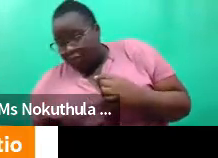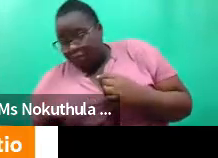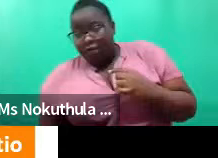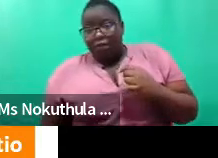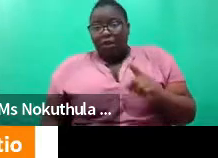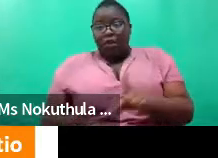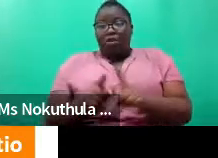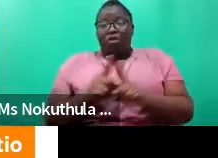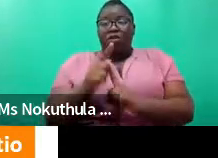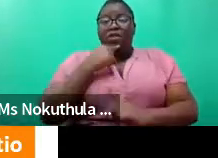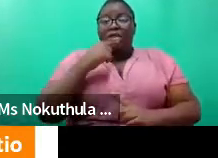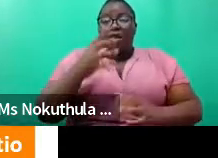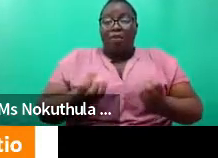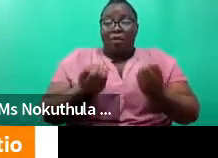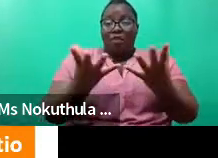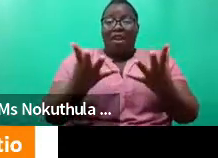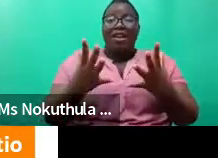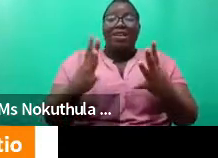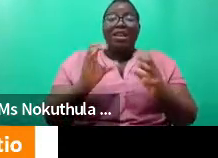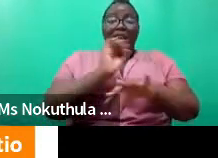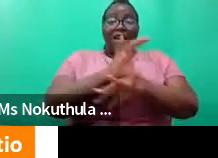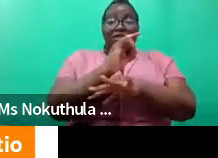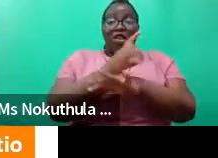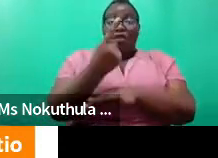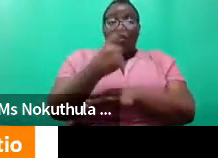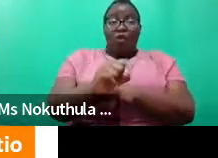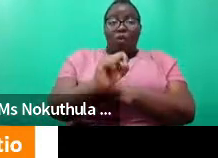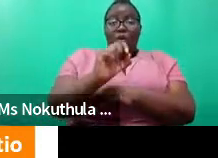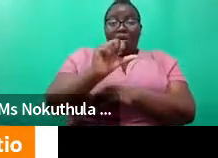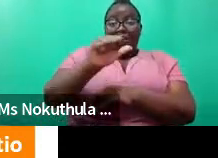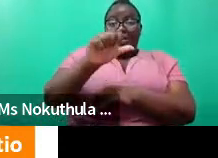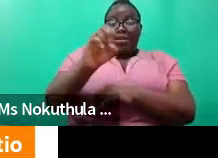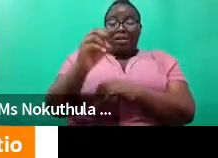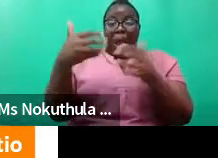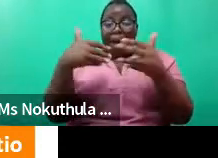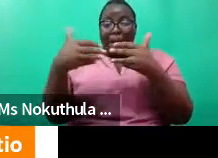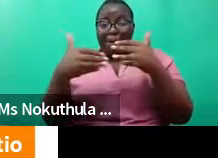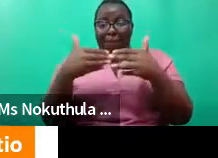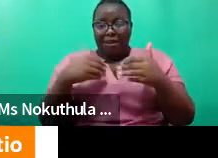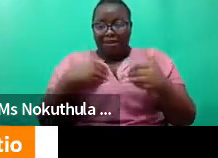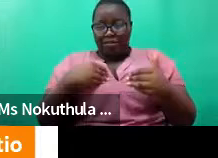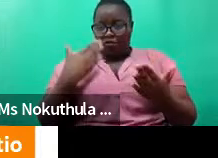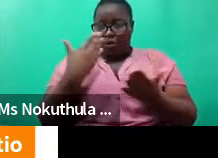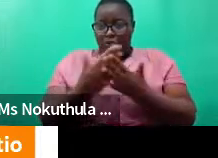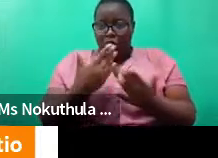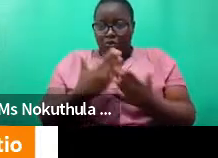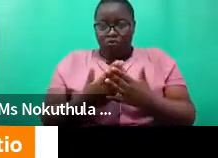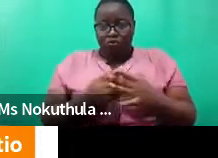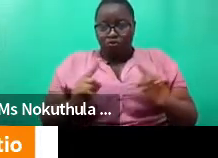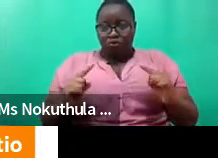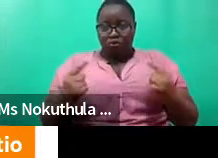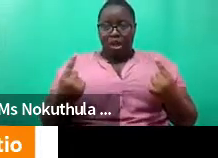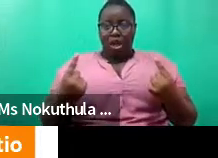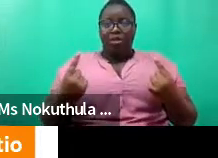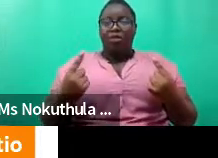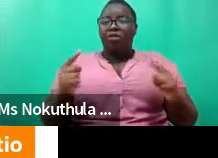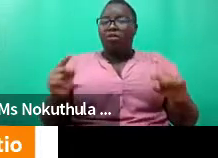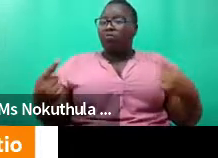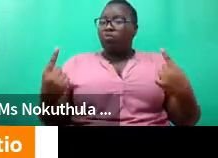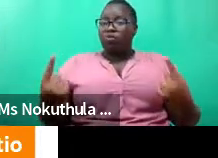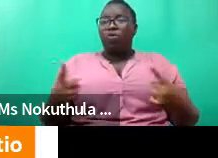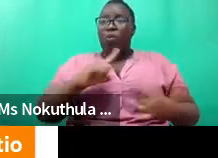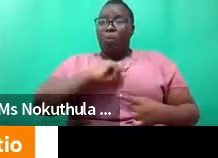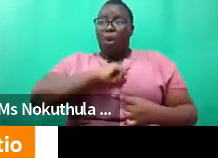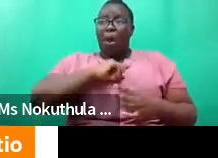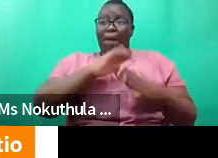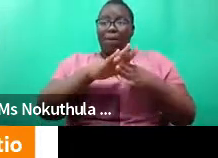60 minutes is not effective or is not possible with online counseling, as there are challenges such as load